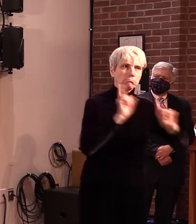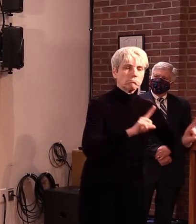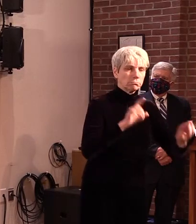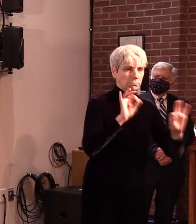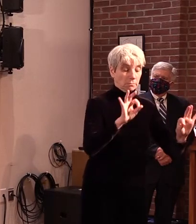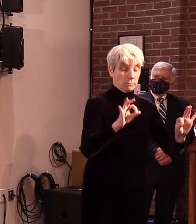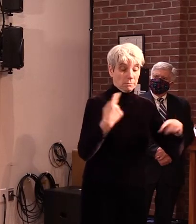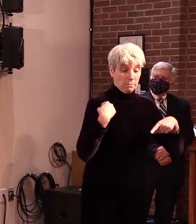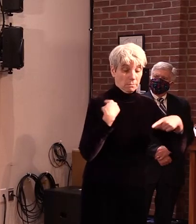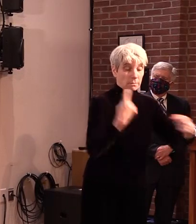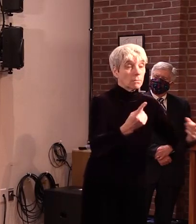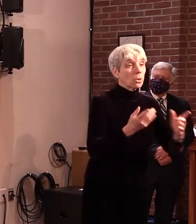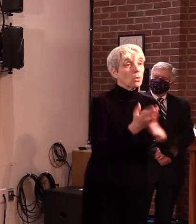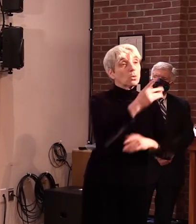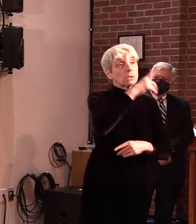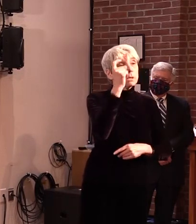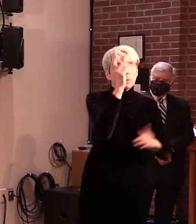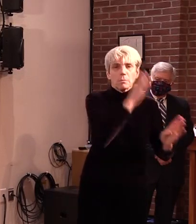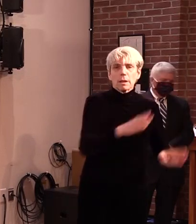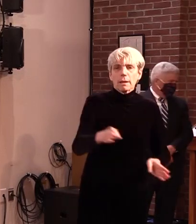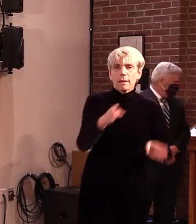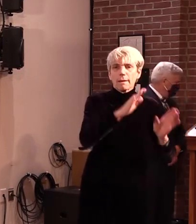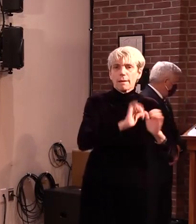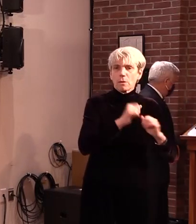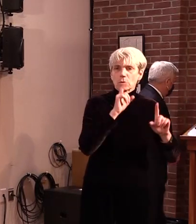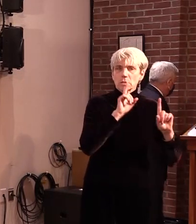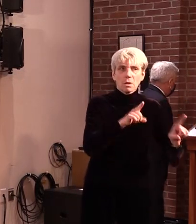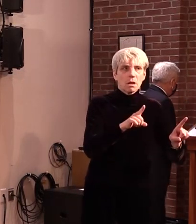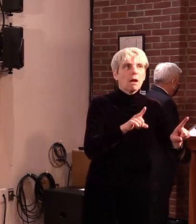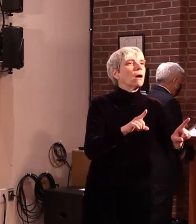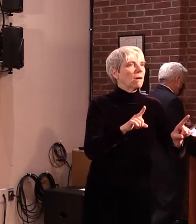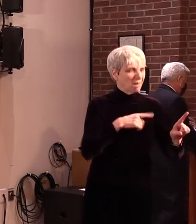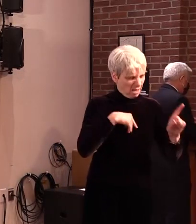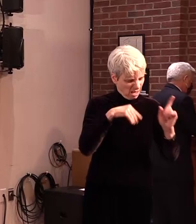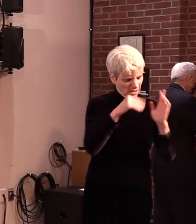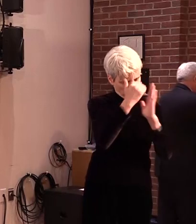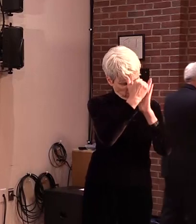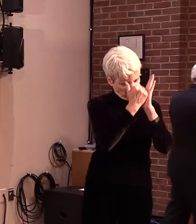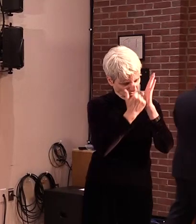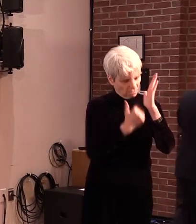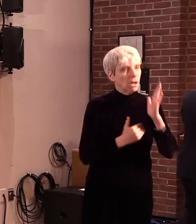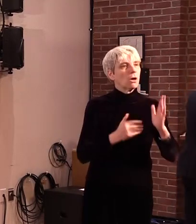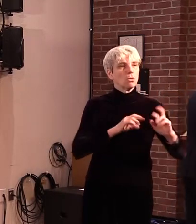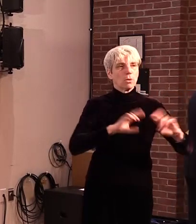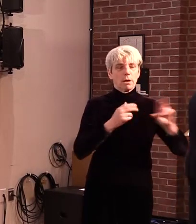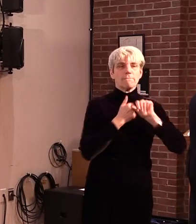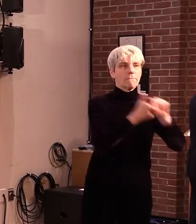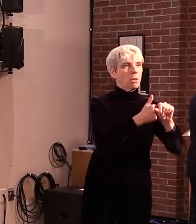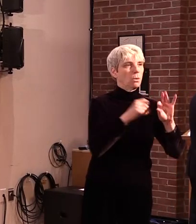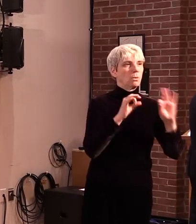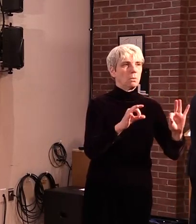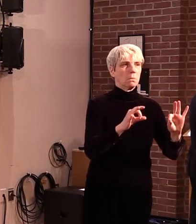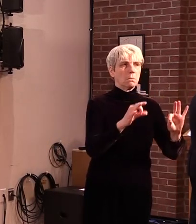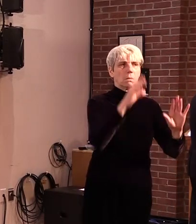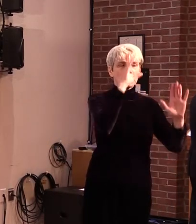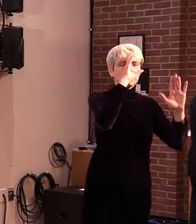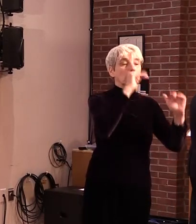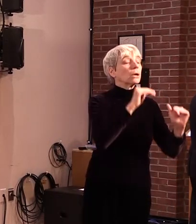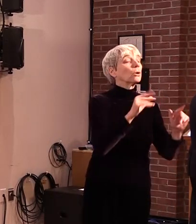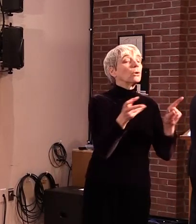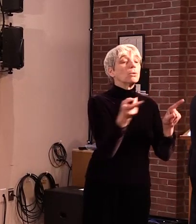over the summer to manage cases of the virus are being followed, and I expect these schools will quickly return to their normal